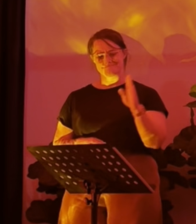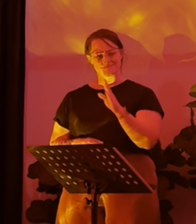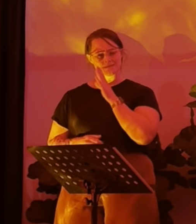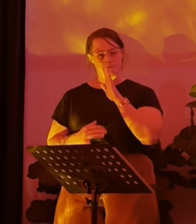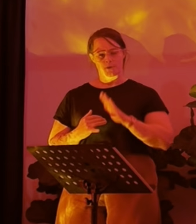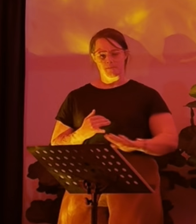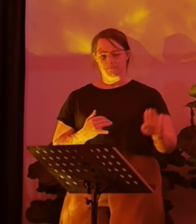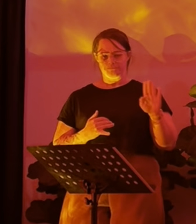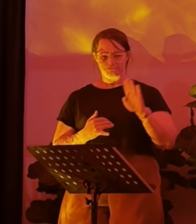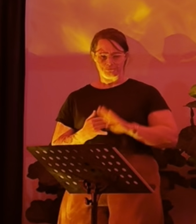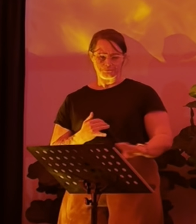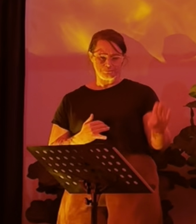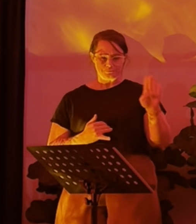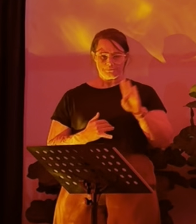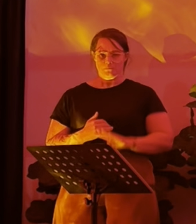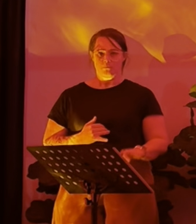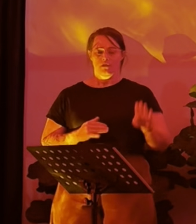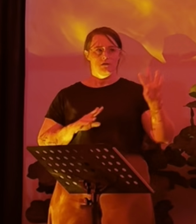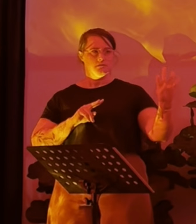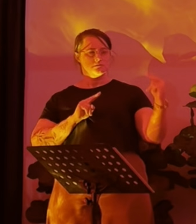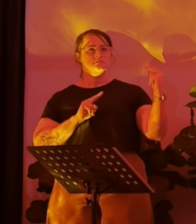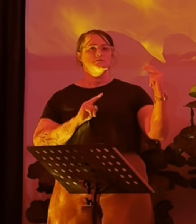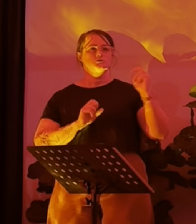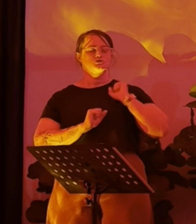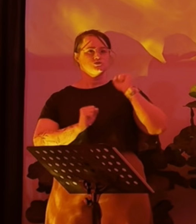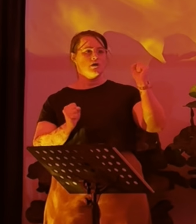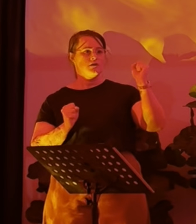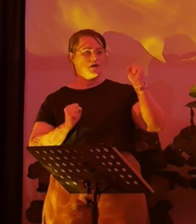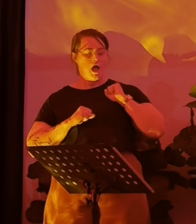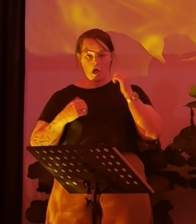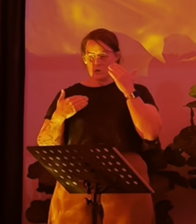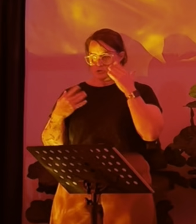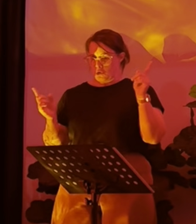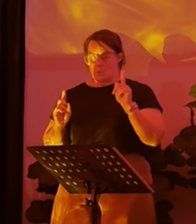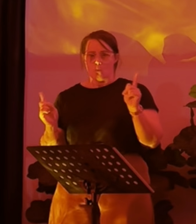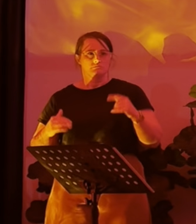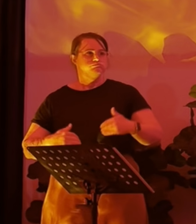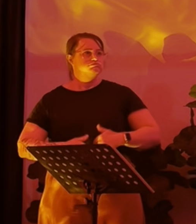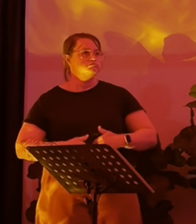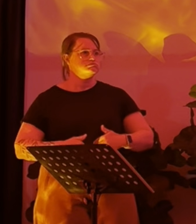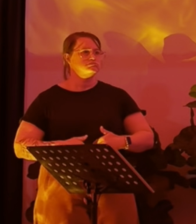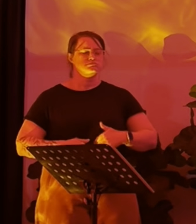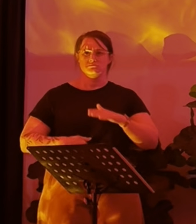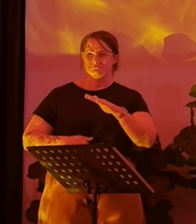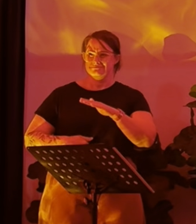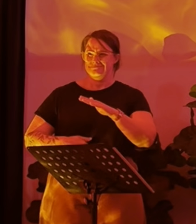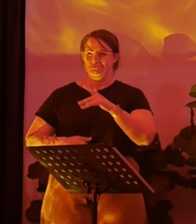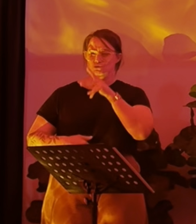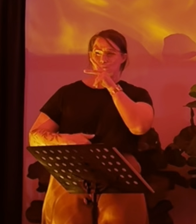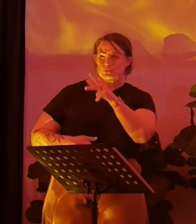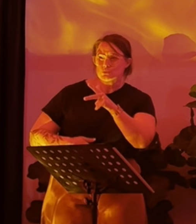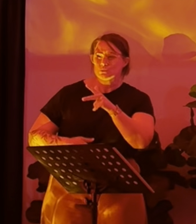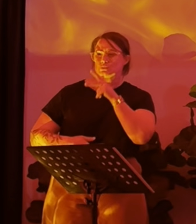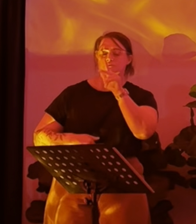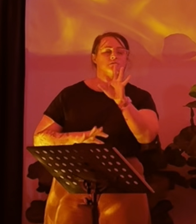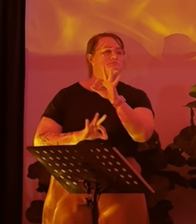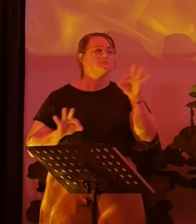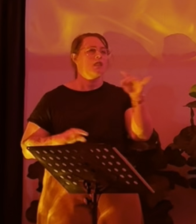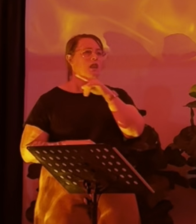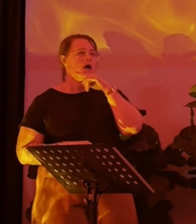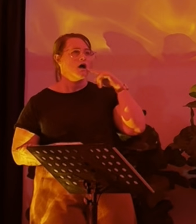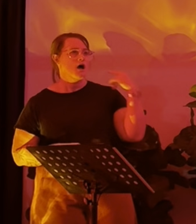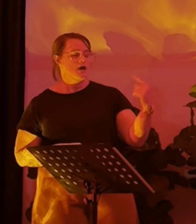that I miss my period. You look at me shocked, and honestly, I don't know what your vibe is. You keep asking me if I'm joking. I promise you I ain't lying.